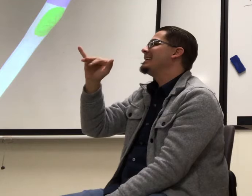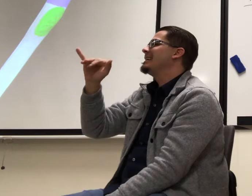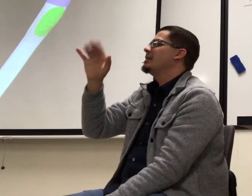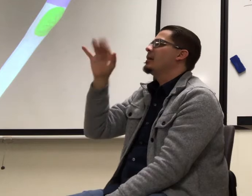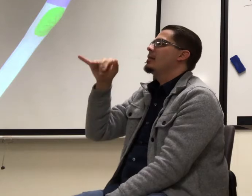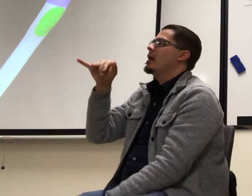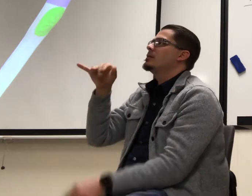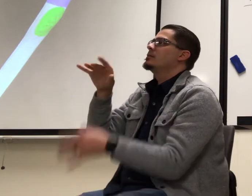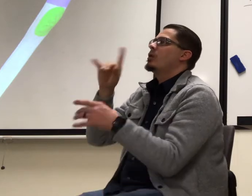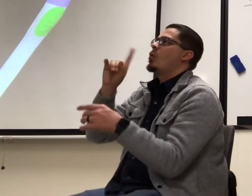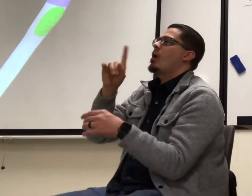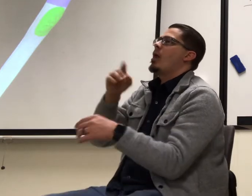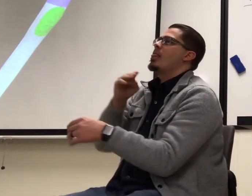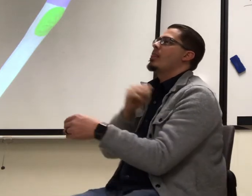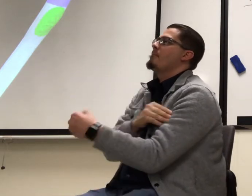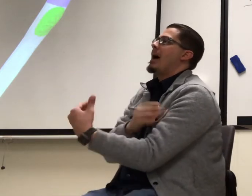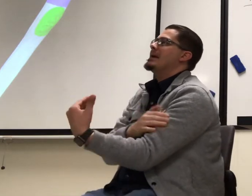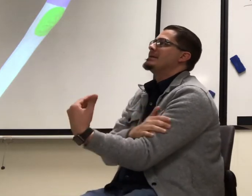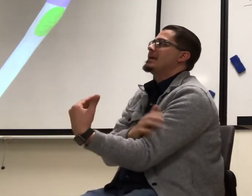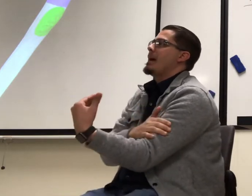of the biceps brachii.